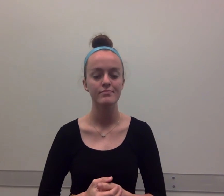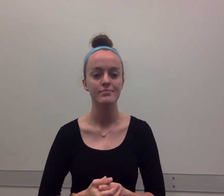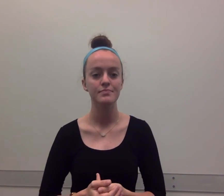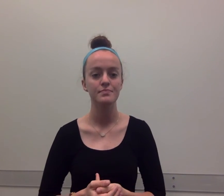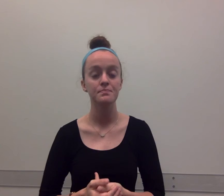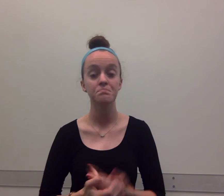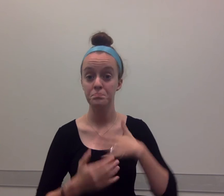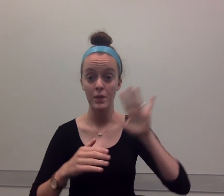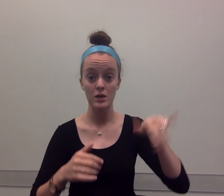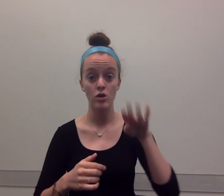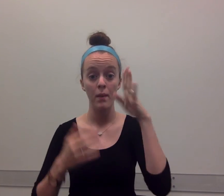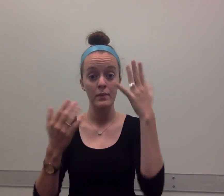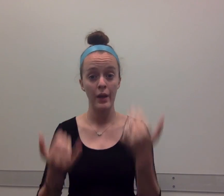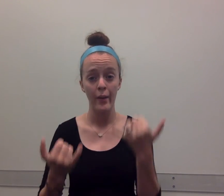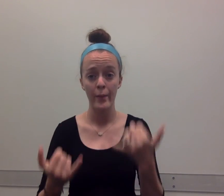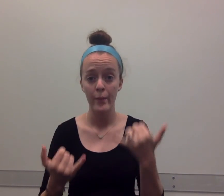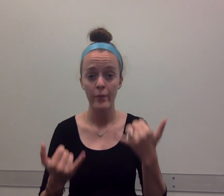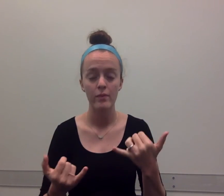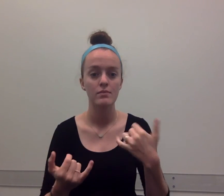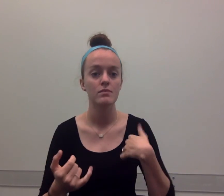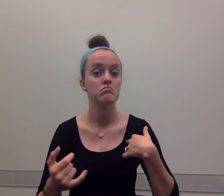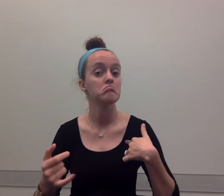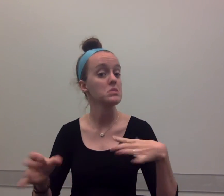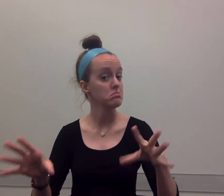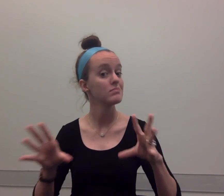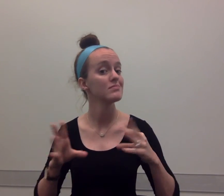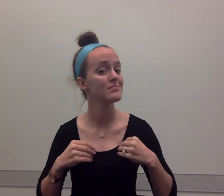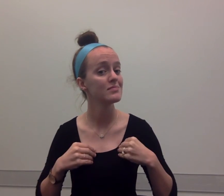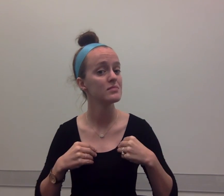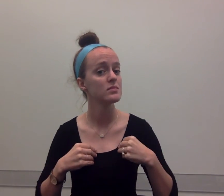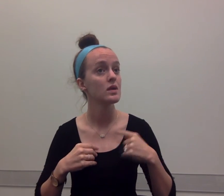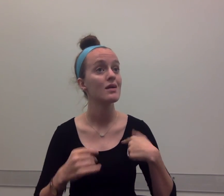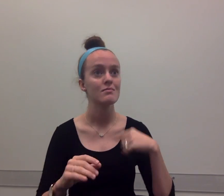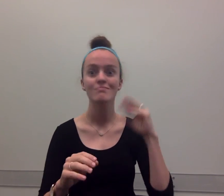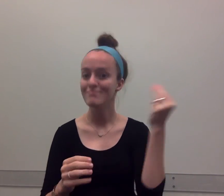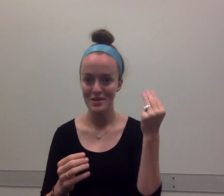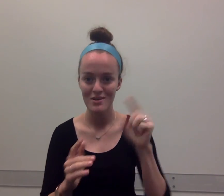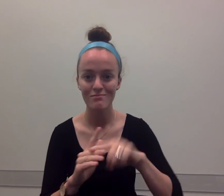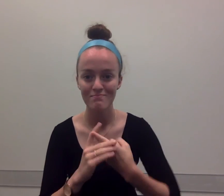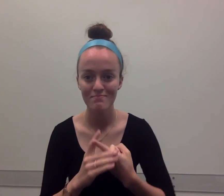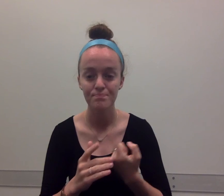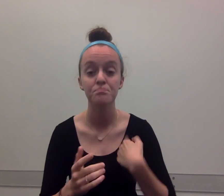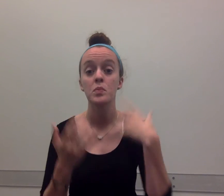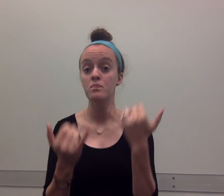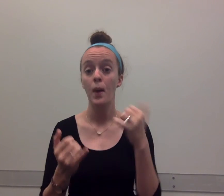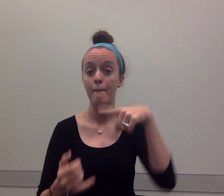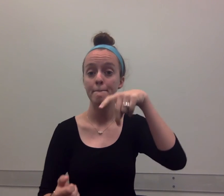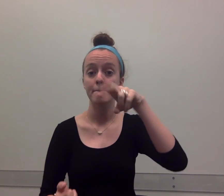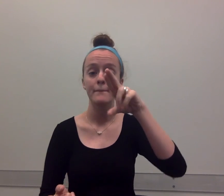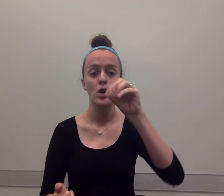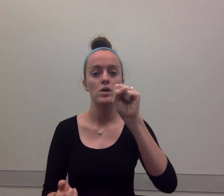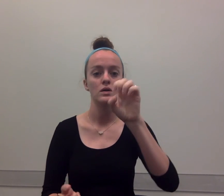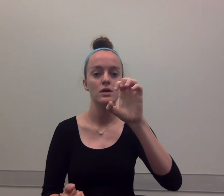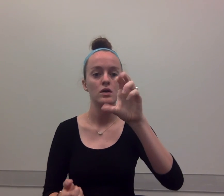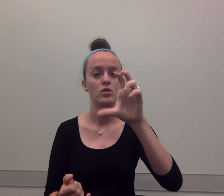just recently have received and that I start on Monday, is that I will be a prosecutor. And of course that will allow me to play a